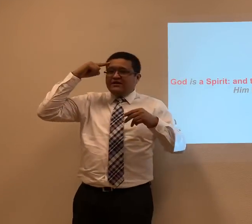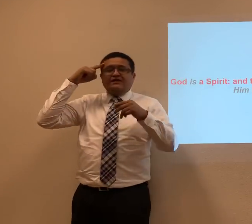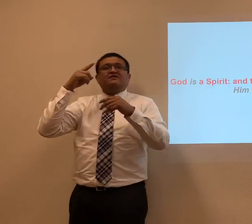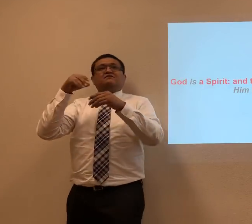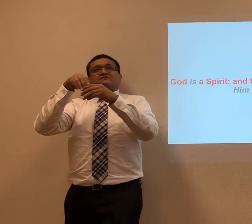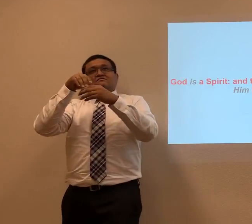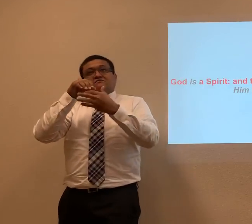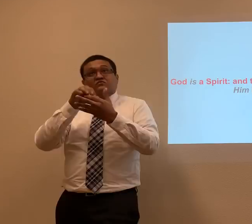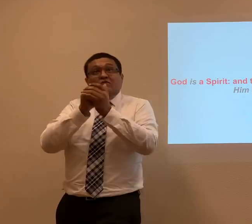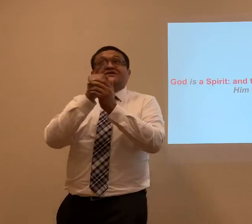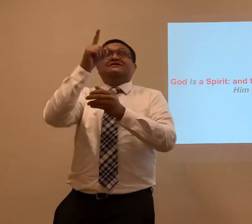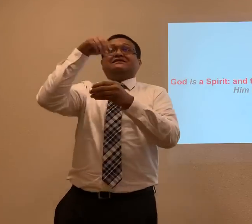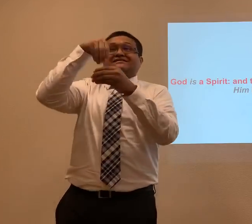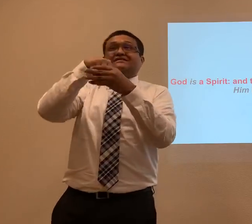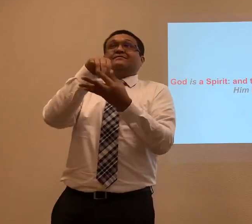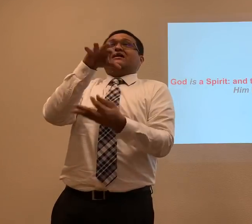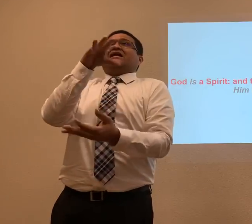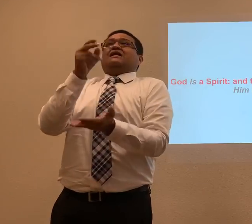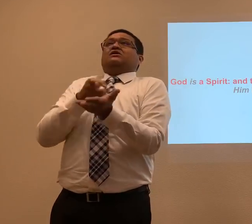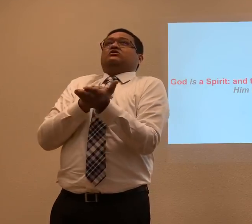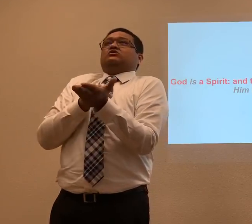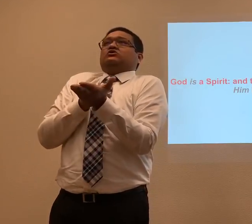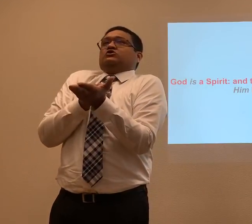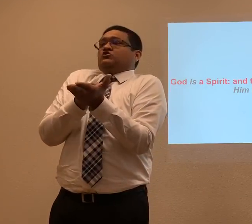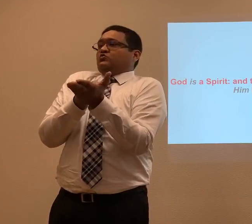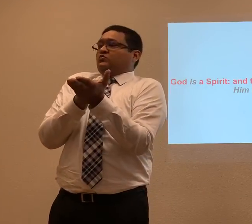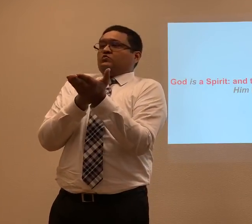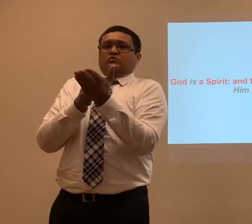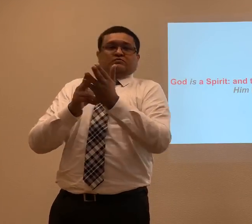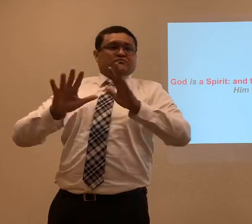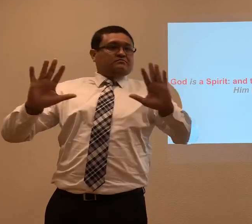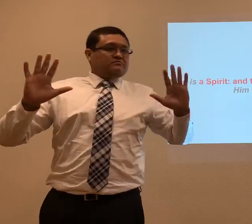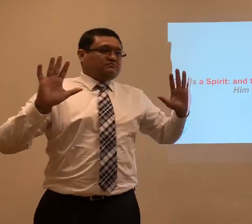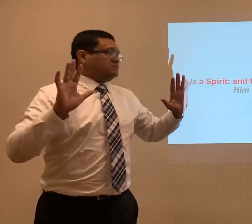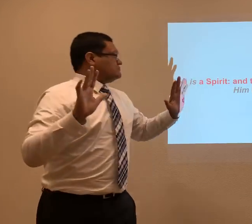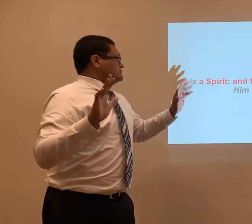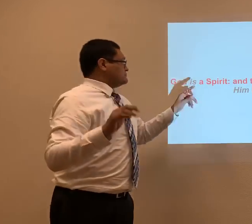know. When you worship him, you must worship him in spirit and in truth.